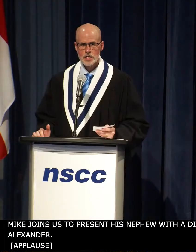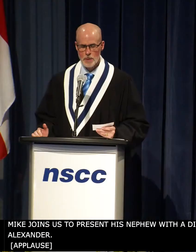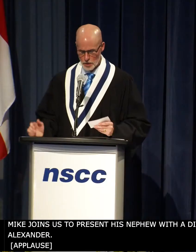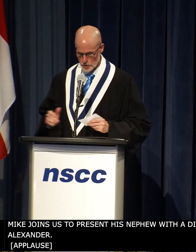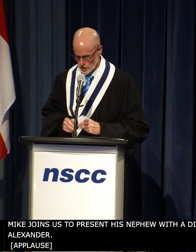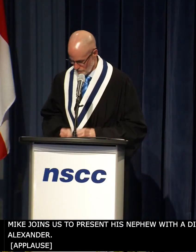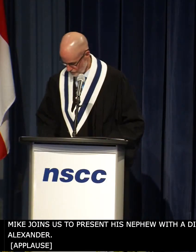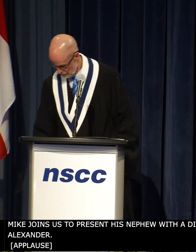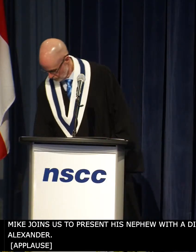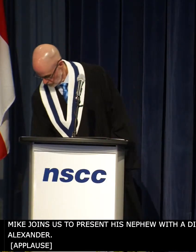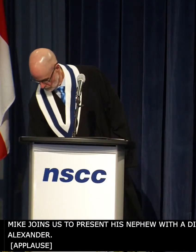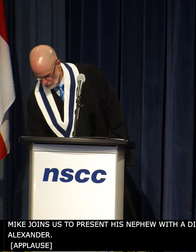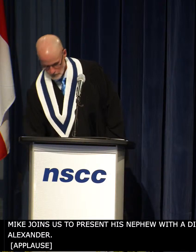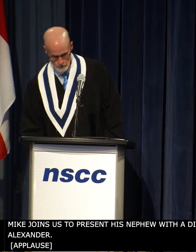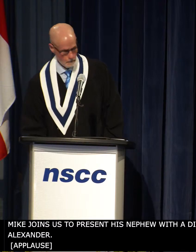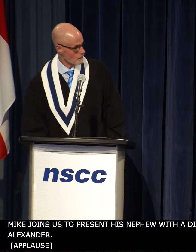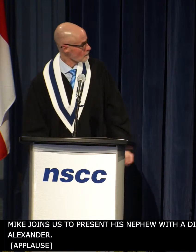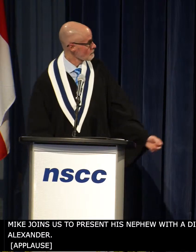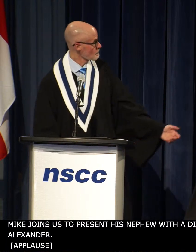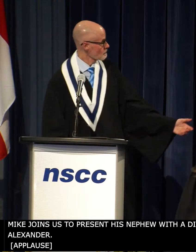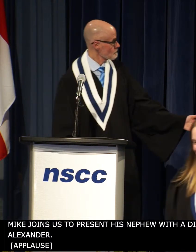Chloe Smith.